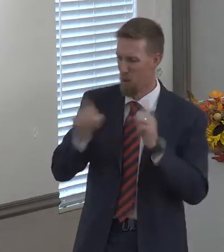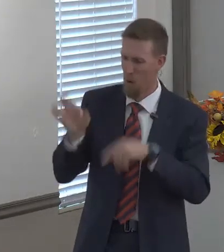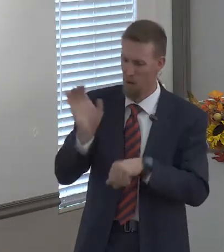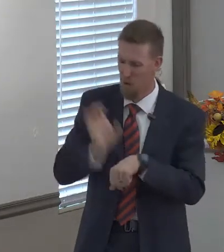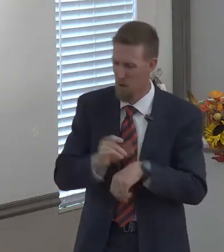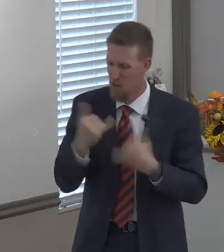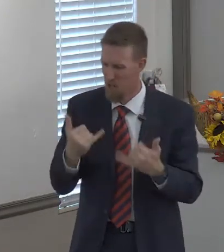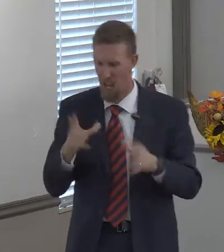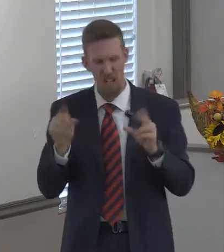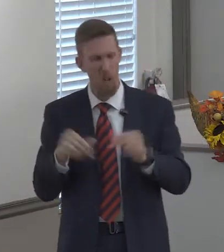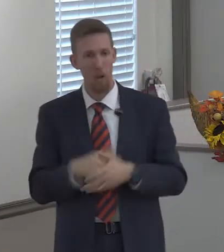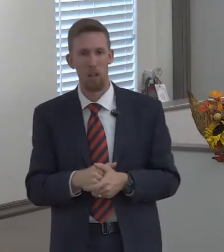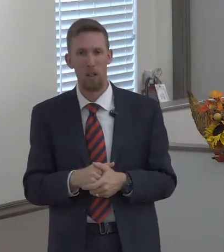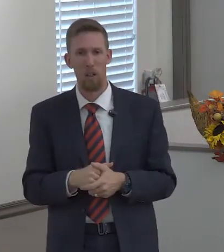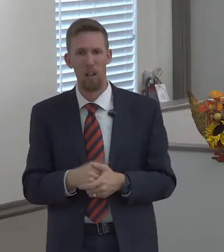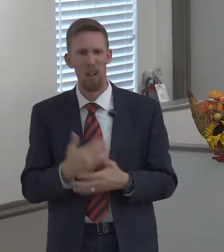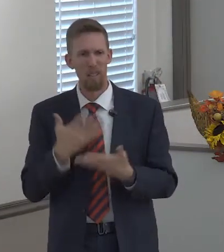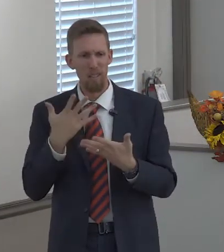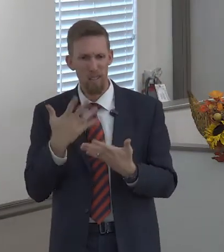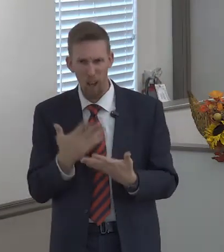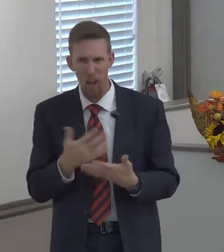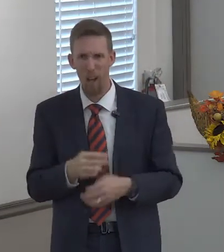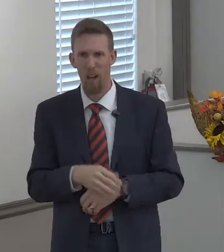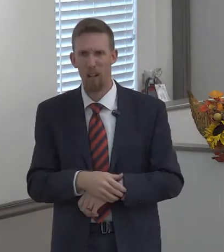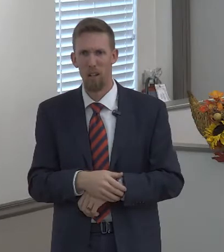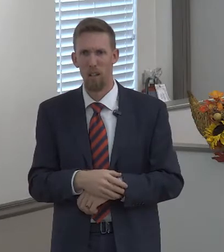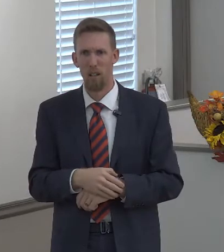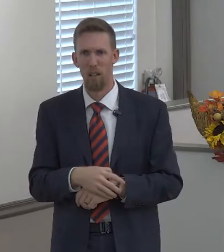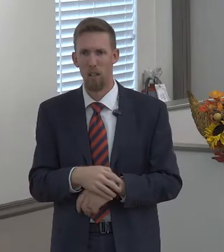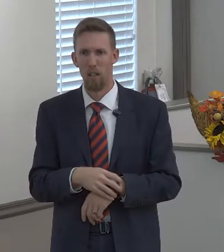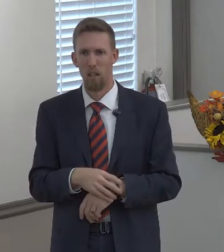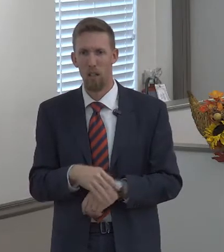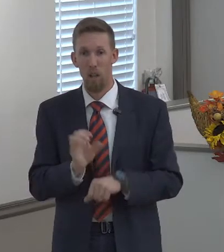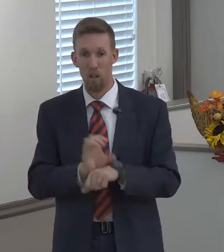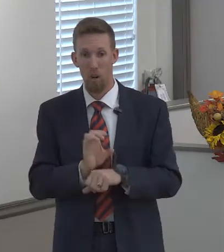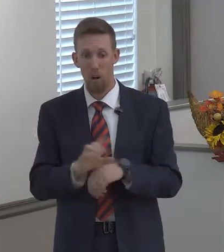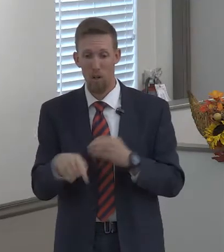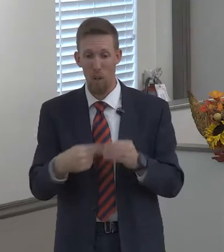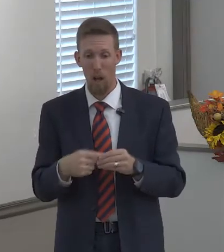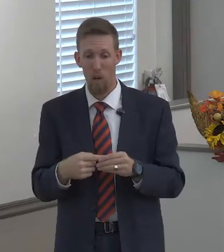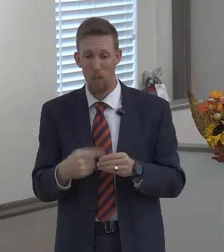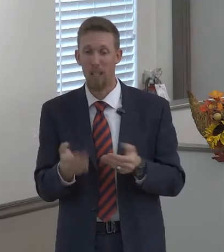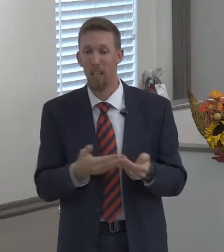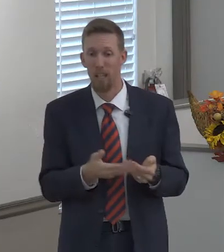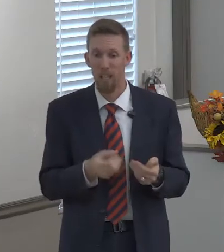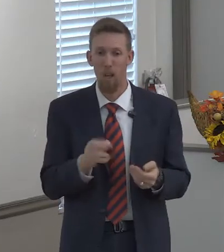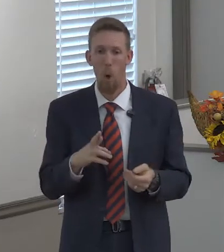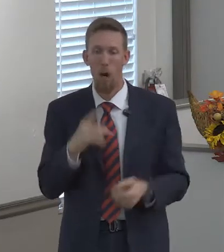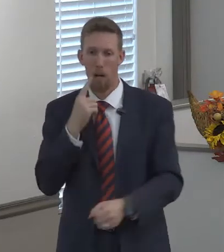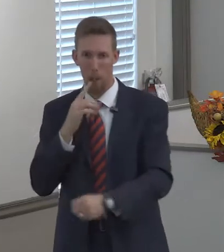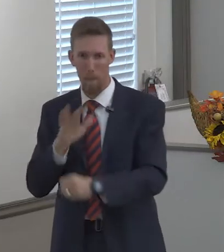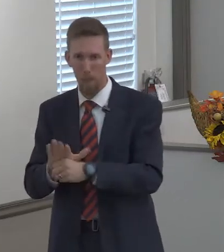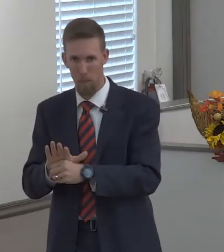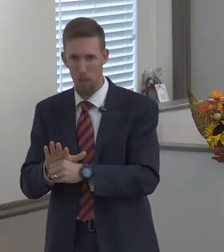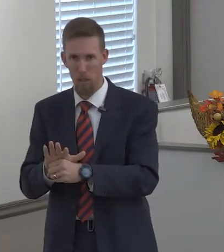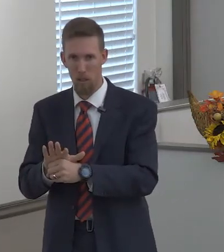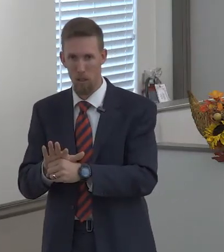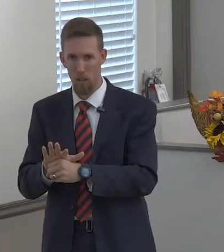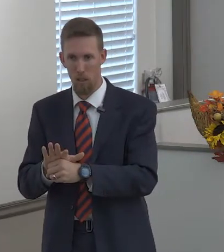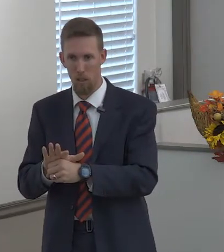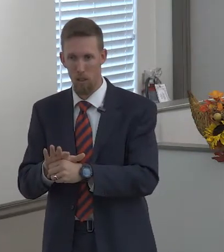in that location? And I tell them, I said, because here's the truth. You'll drive for a